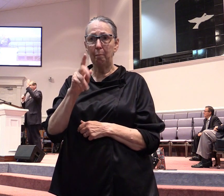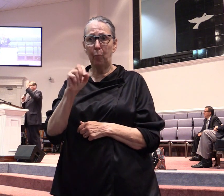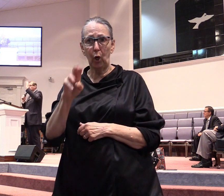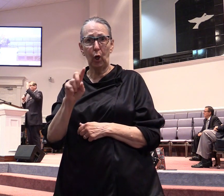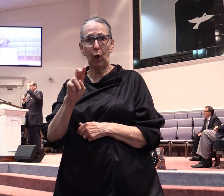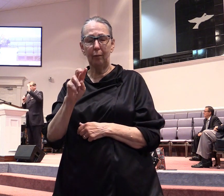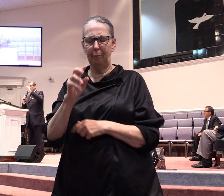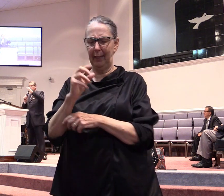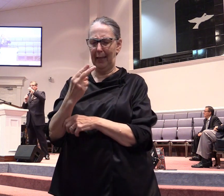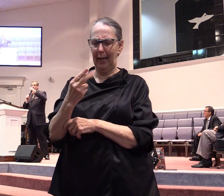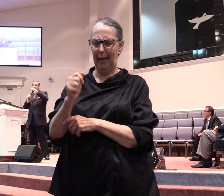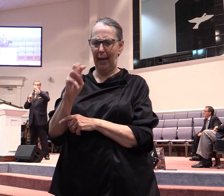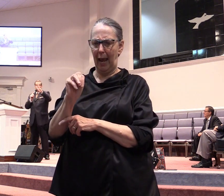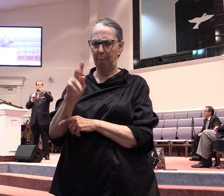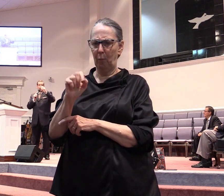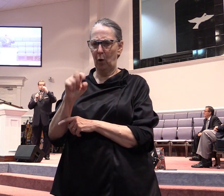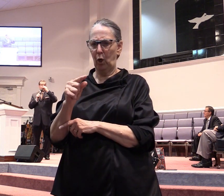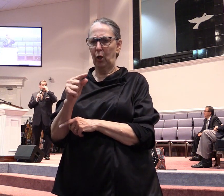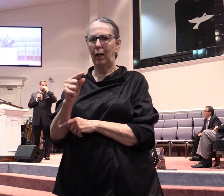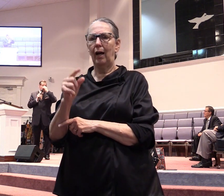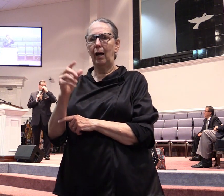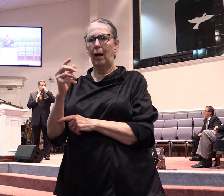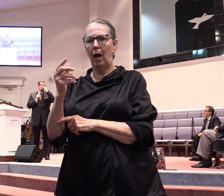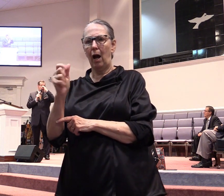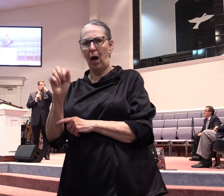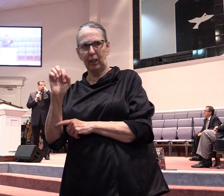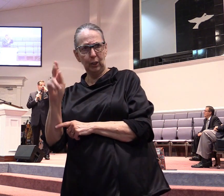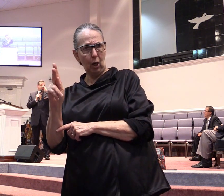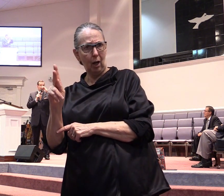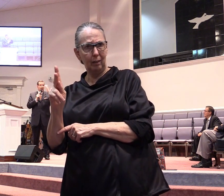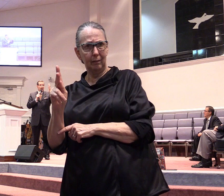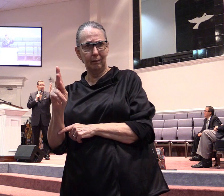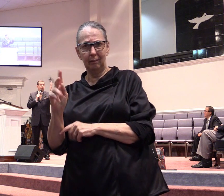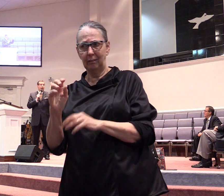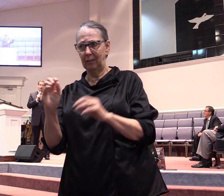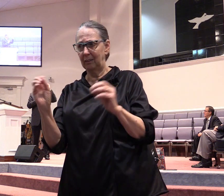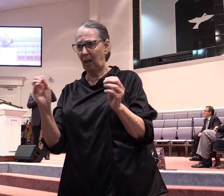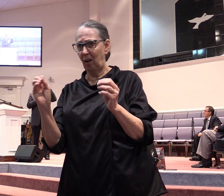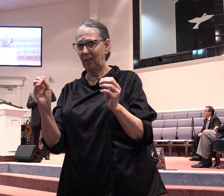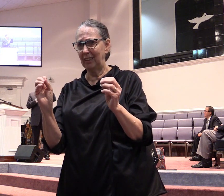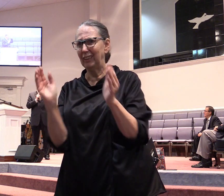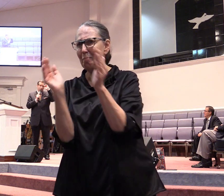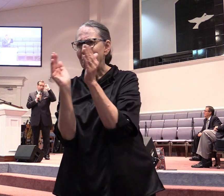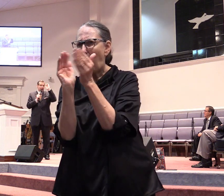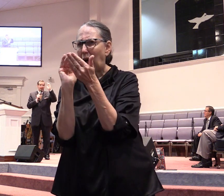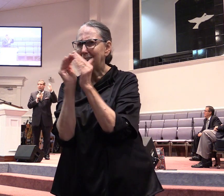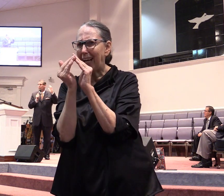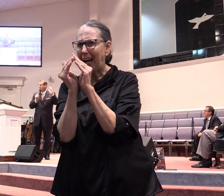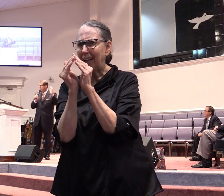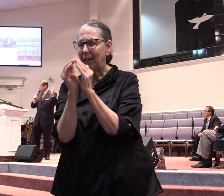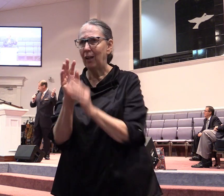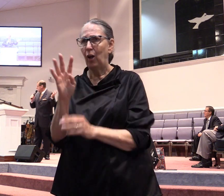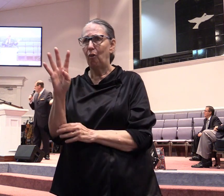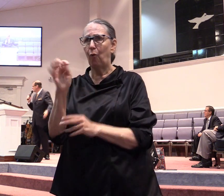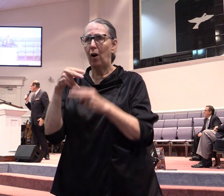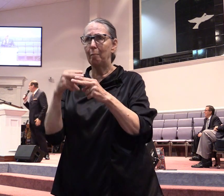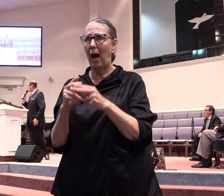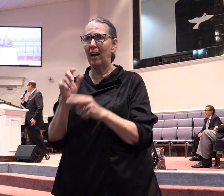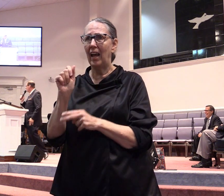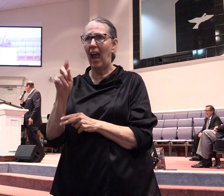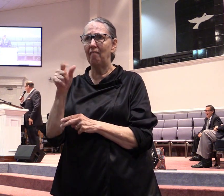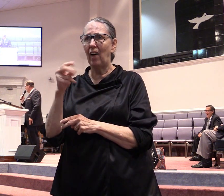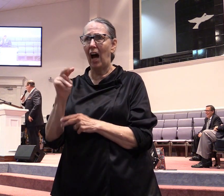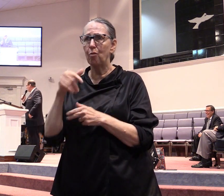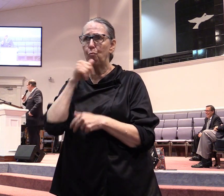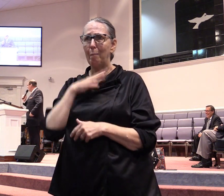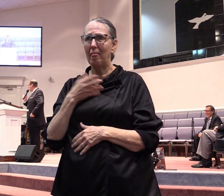Hamburg, Arkansas? There's not much to Hamburg, Arkansas. We don't have any. Our big industry there is a 400-pound Avon woman. That's about all that's going